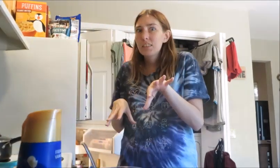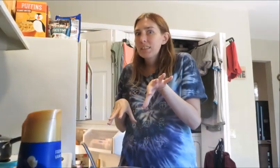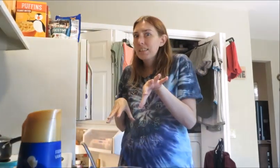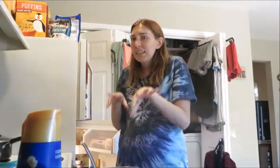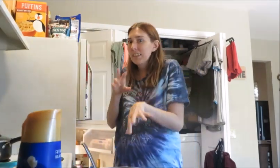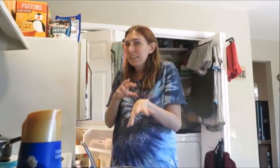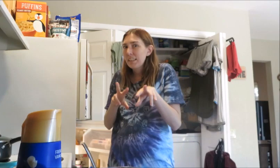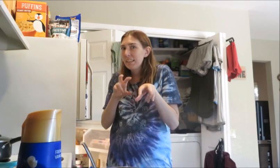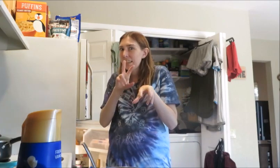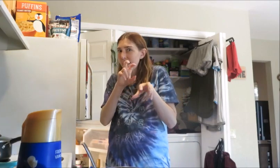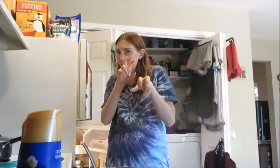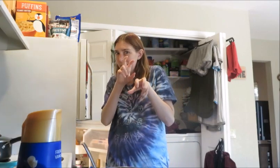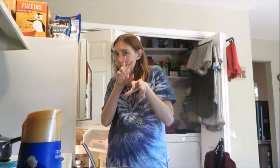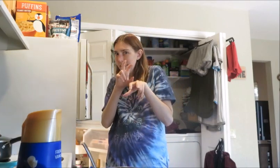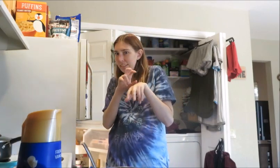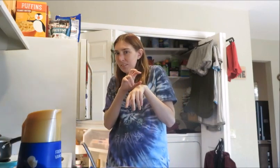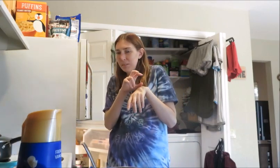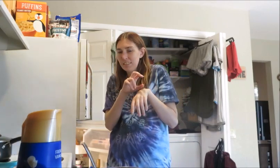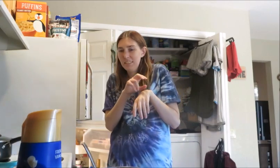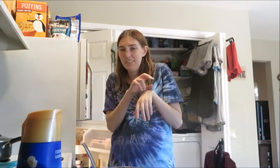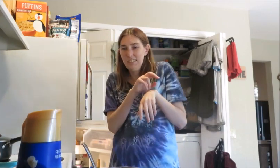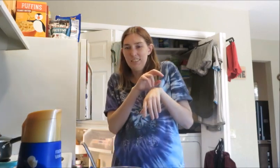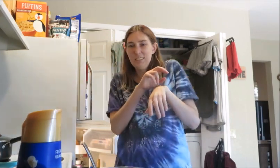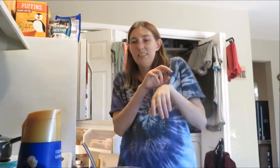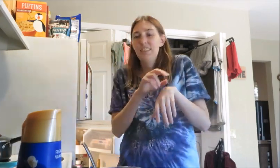like, I kind of, like, hit it, if that makes sense.